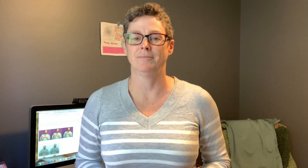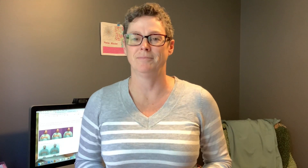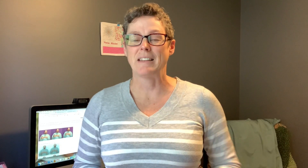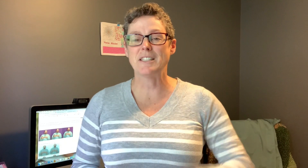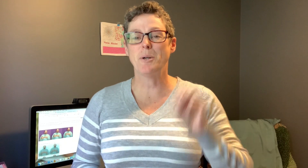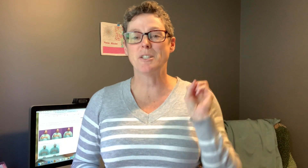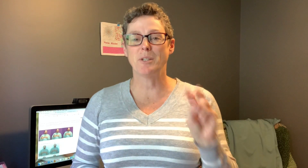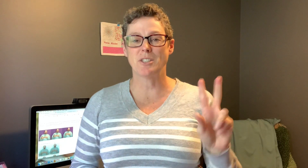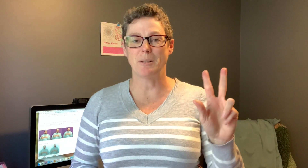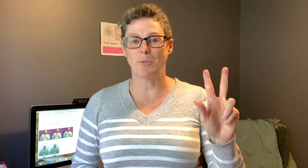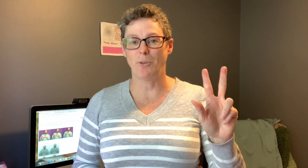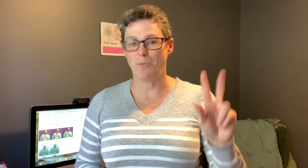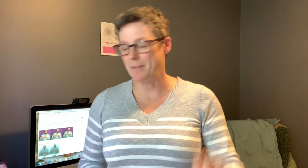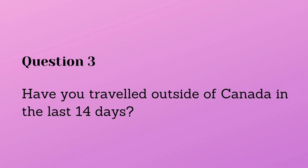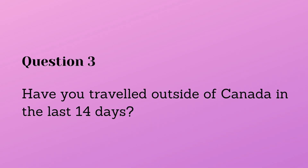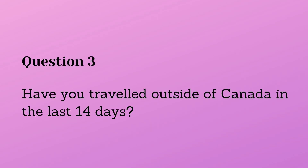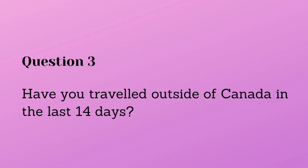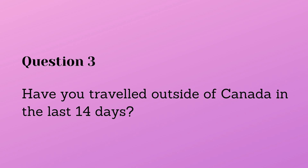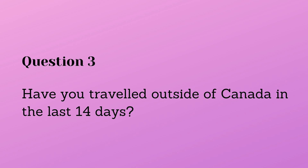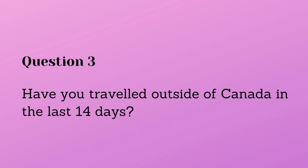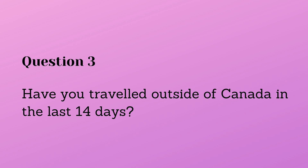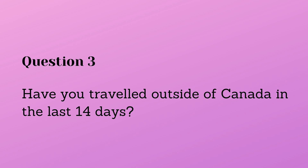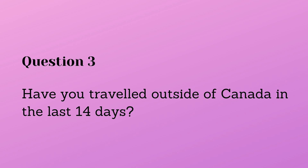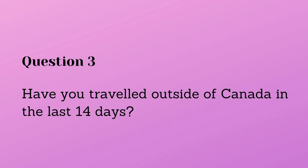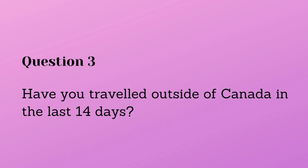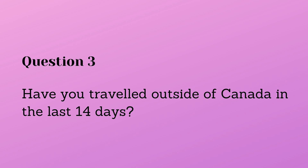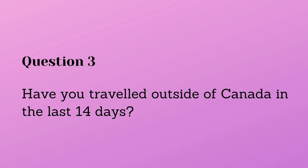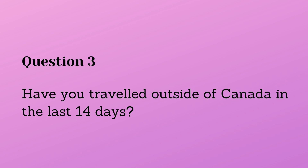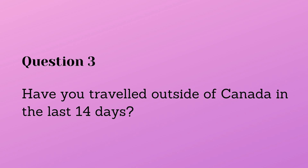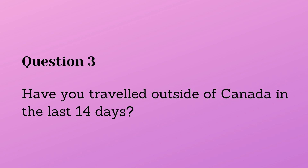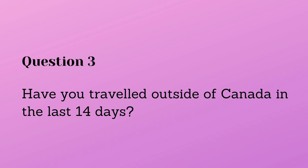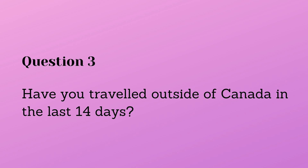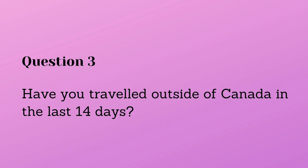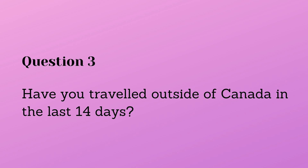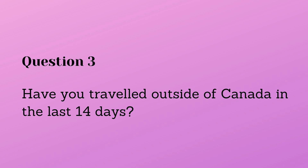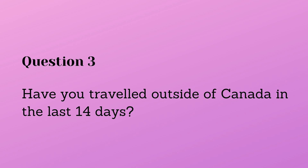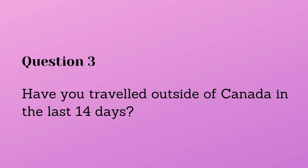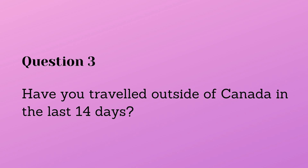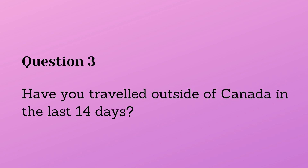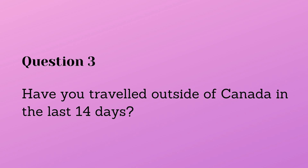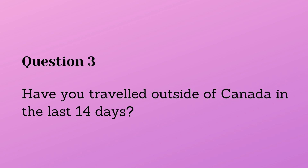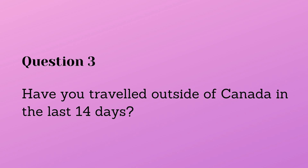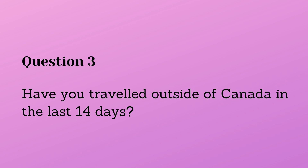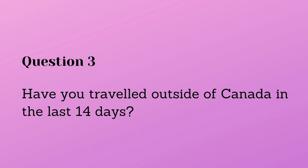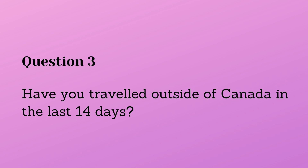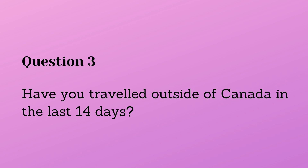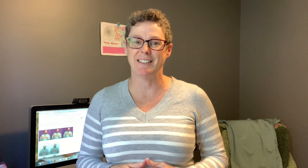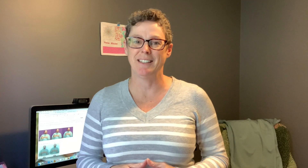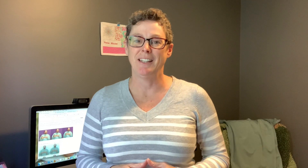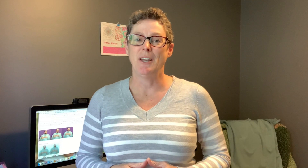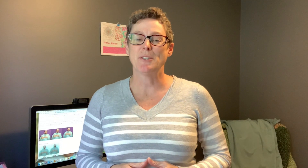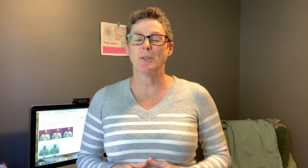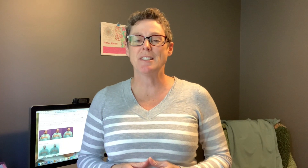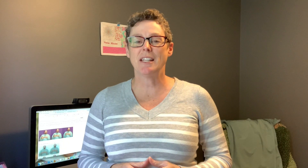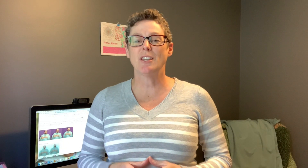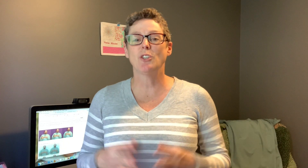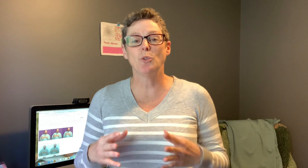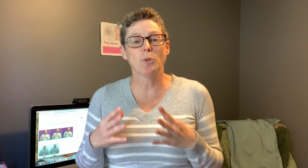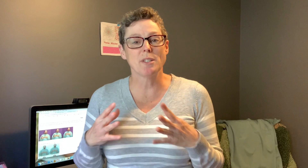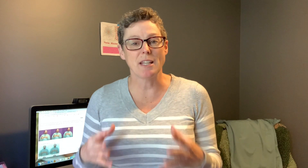Let's go on to question number 3. Have you traveled outside of Canada in the last 14 days? So let's add in the new words that we